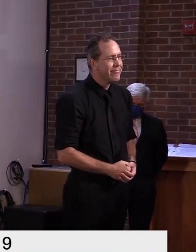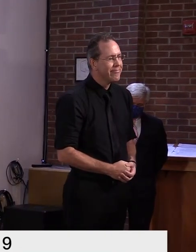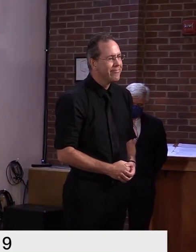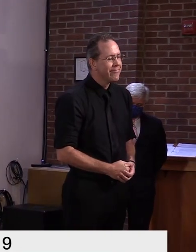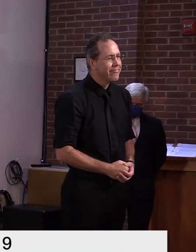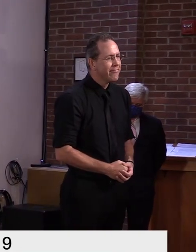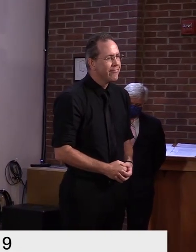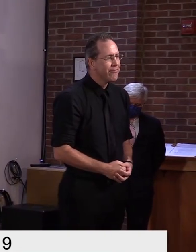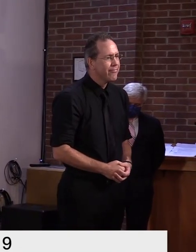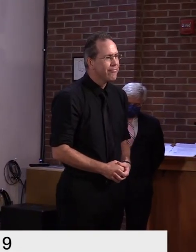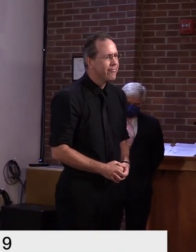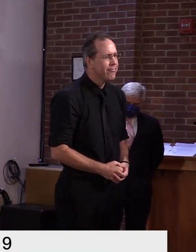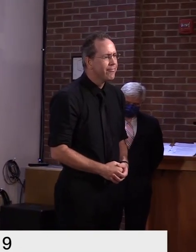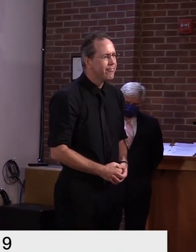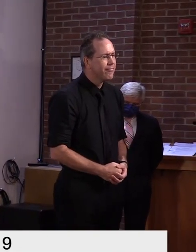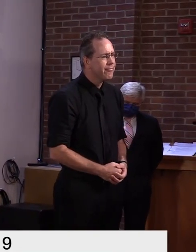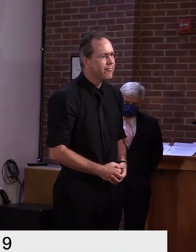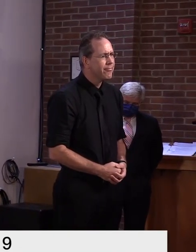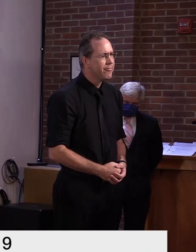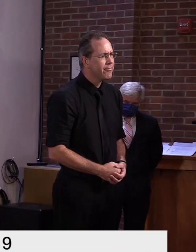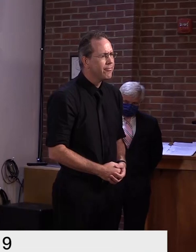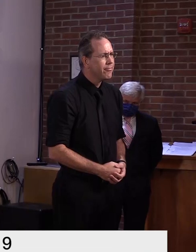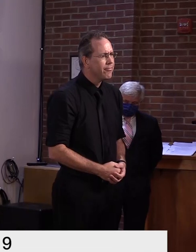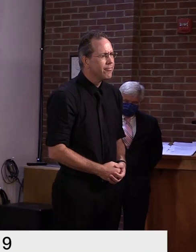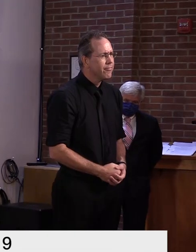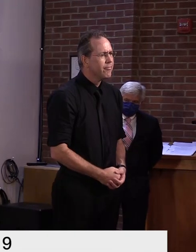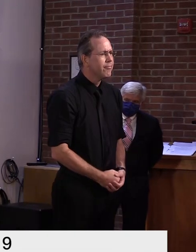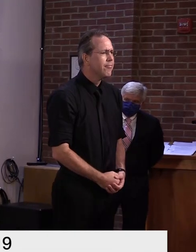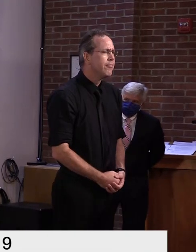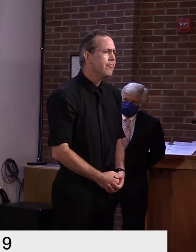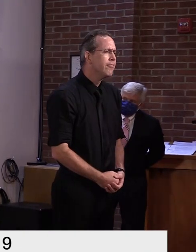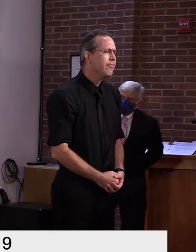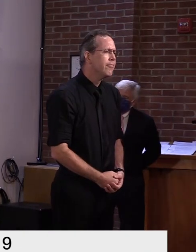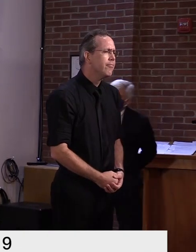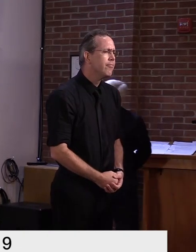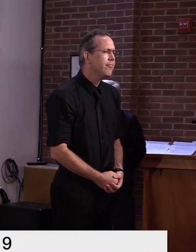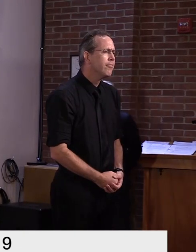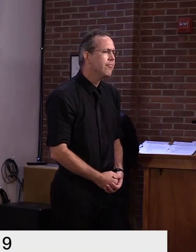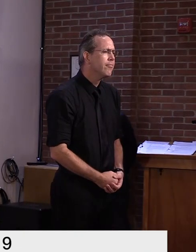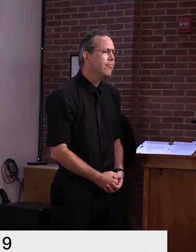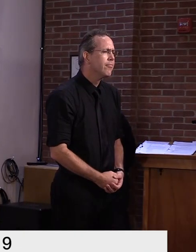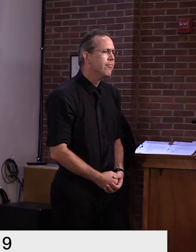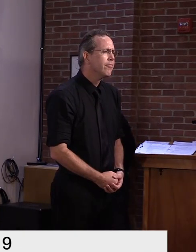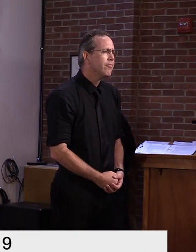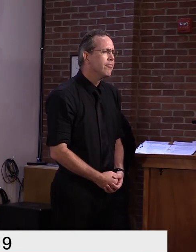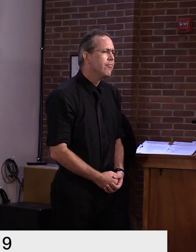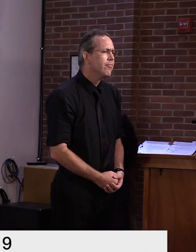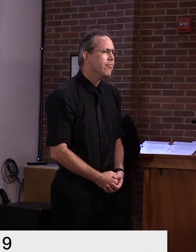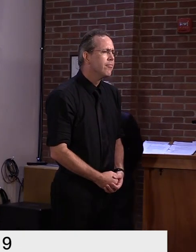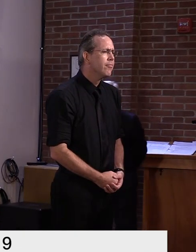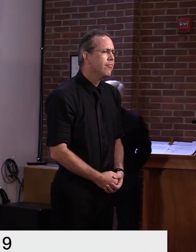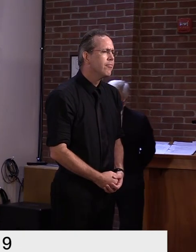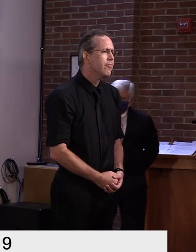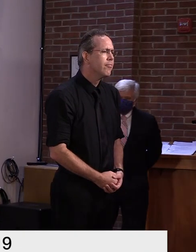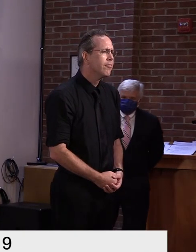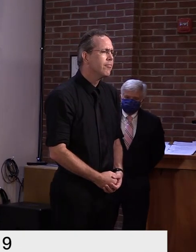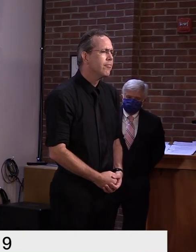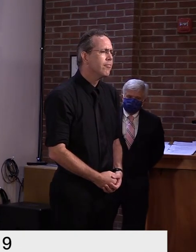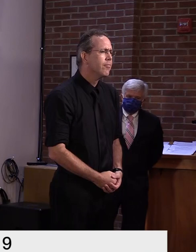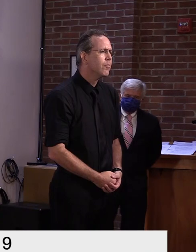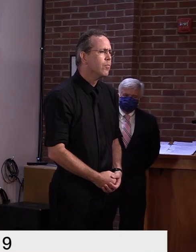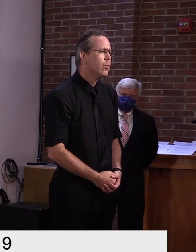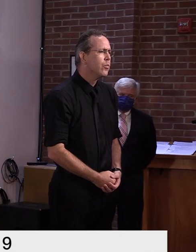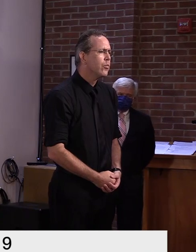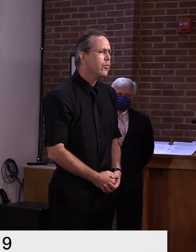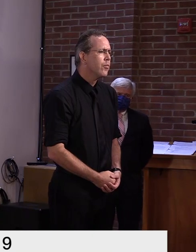have a question about vaccine protocols for Vermont. Forgive me if this has been a